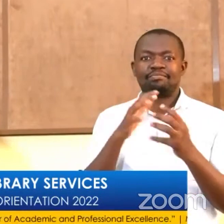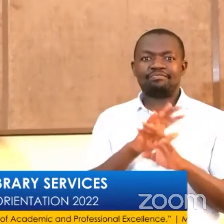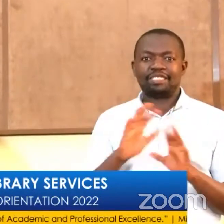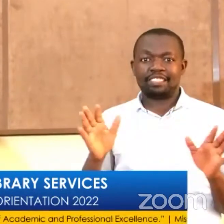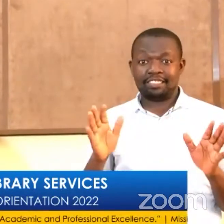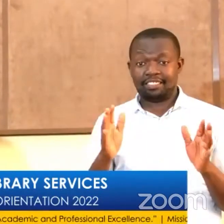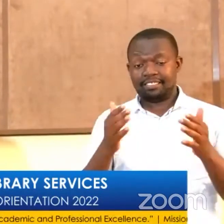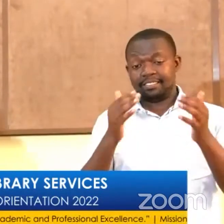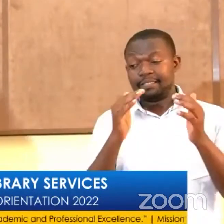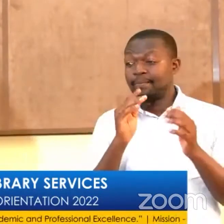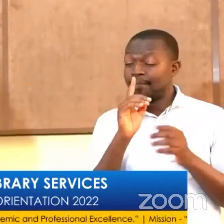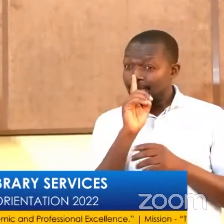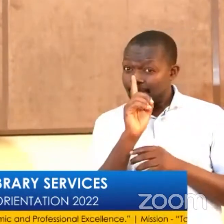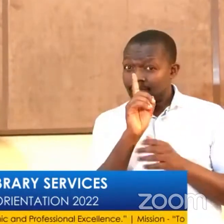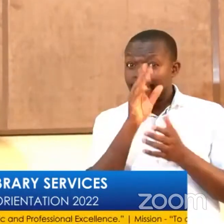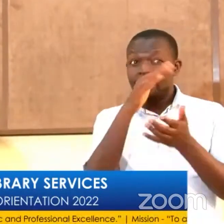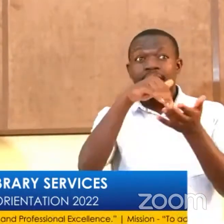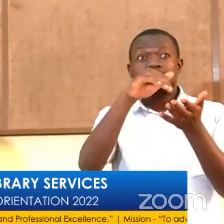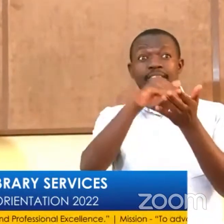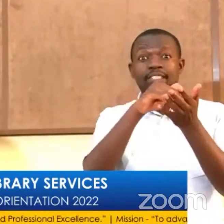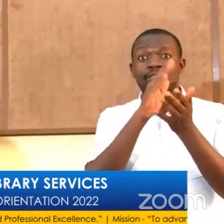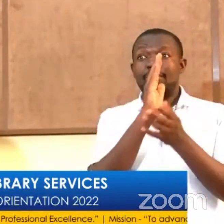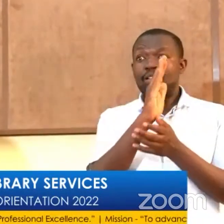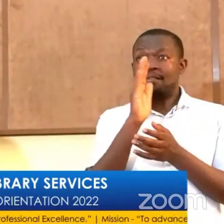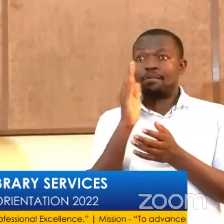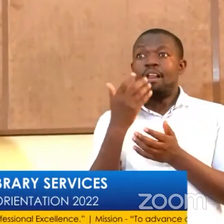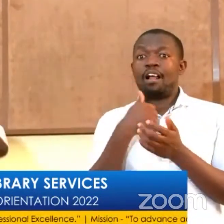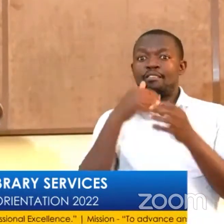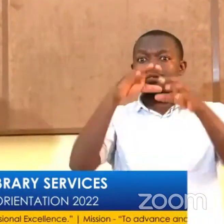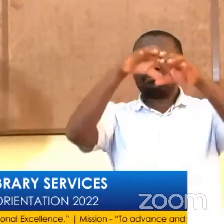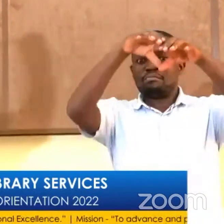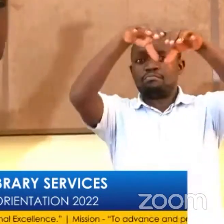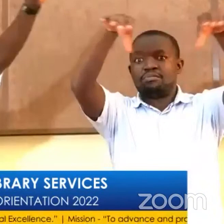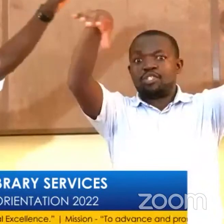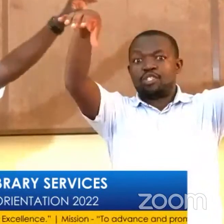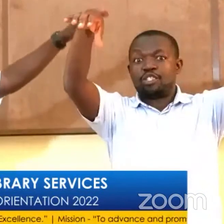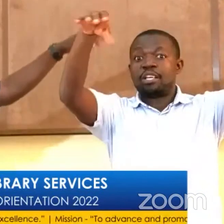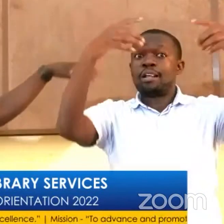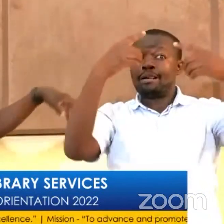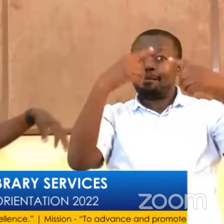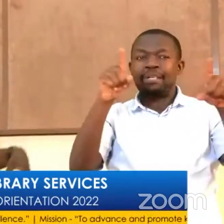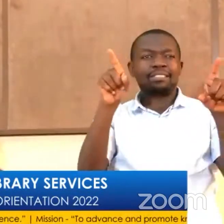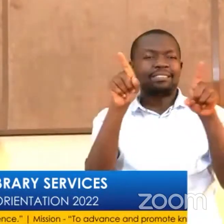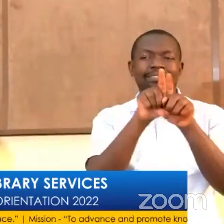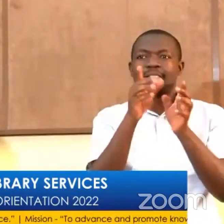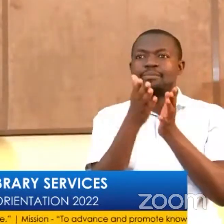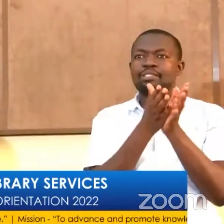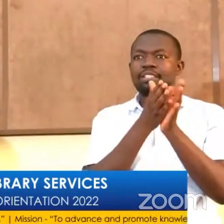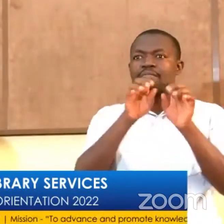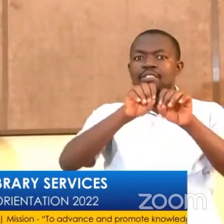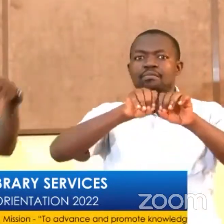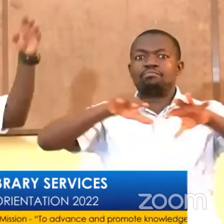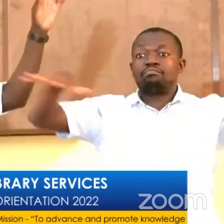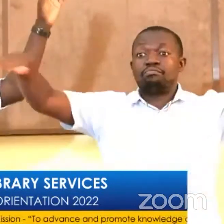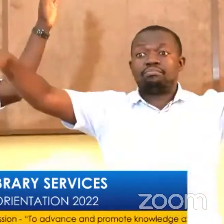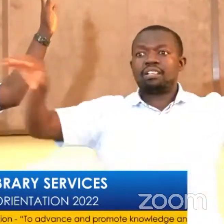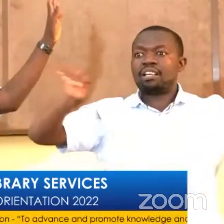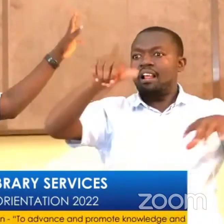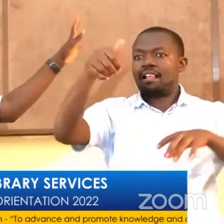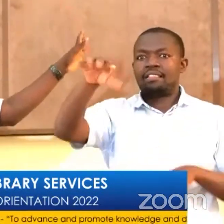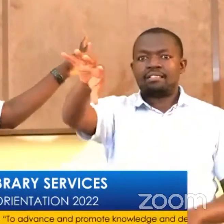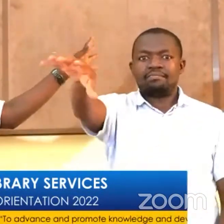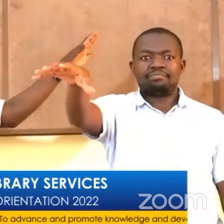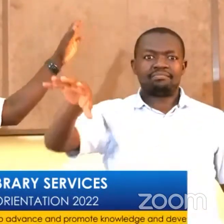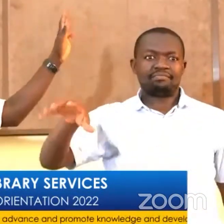And the central library is there as the main library, but it is the same service. The others are